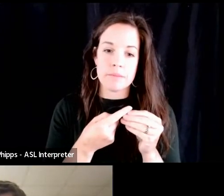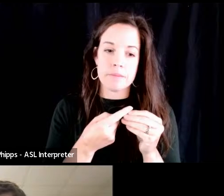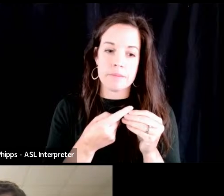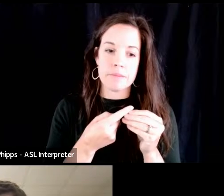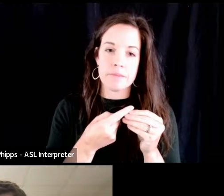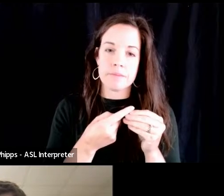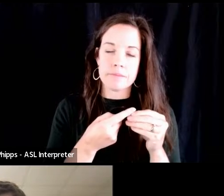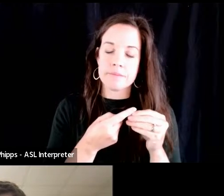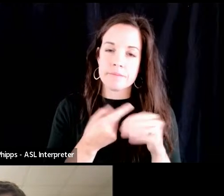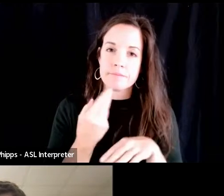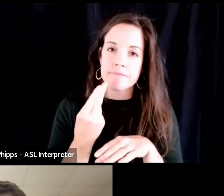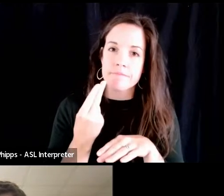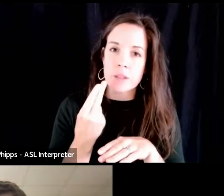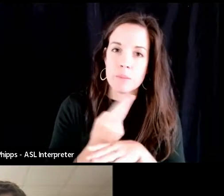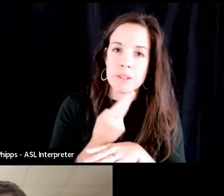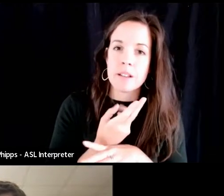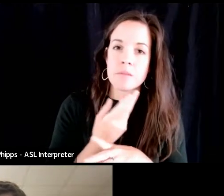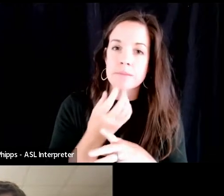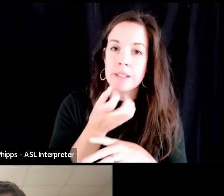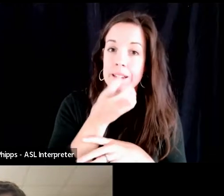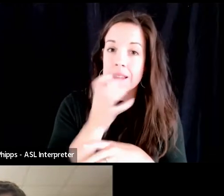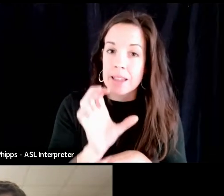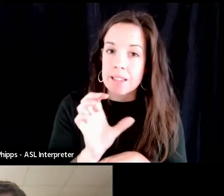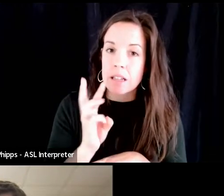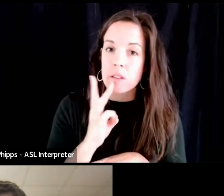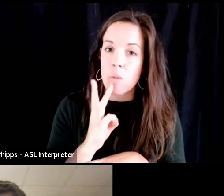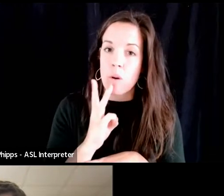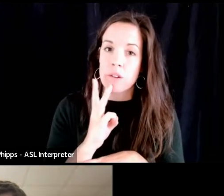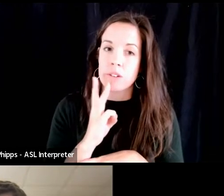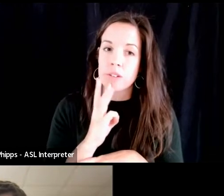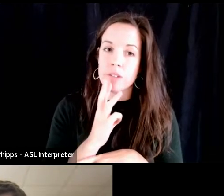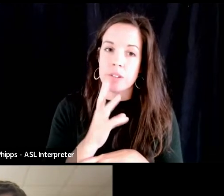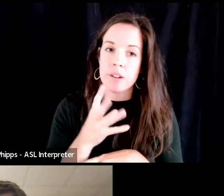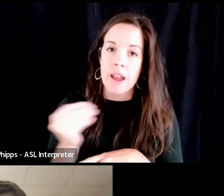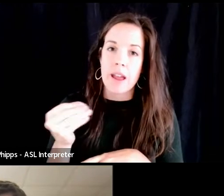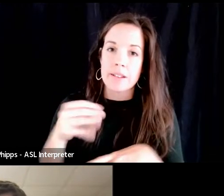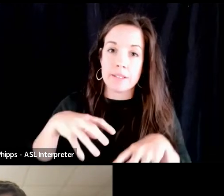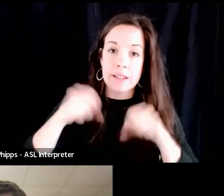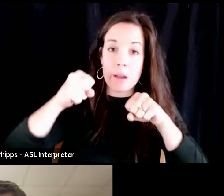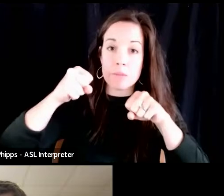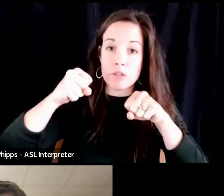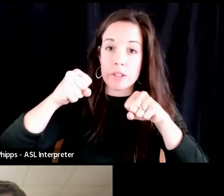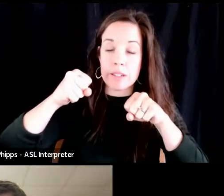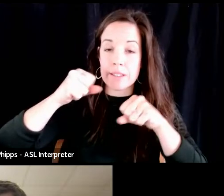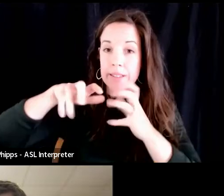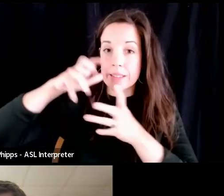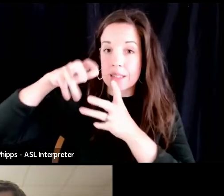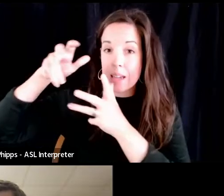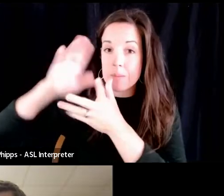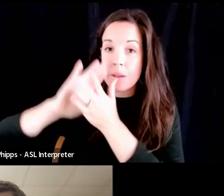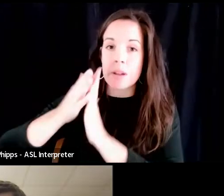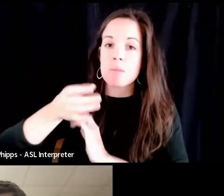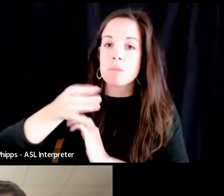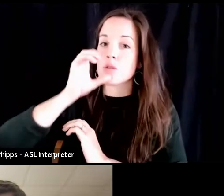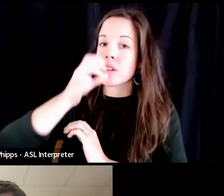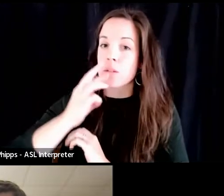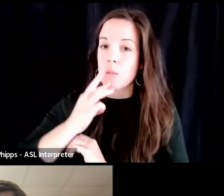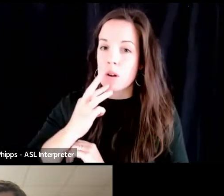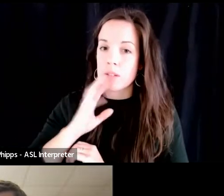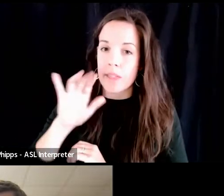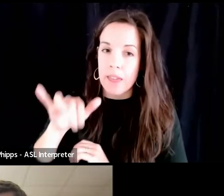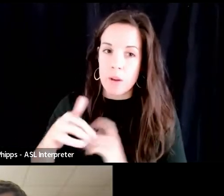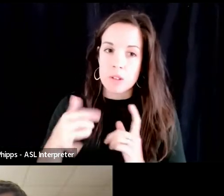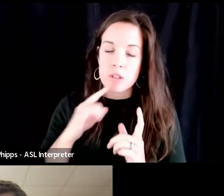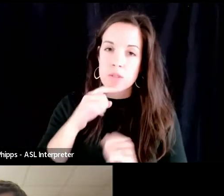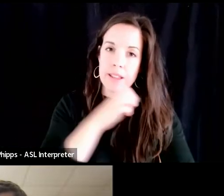precipitating, heating the water and then capturing the steam that becomes drinking water. That was a very